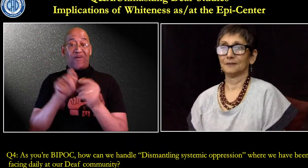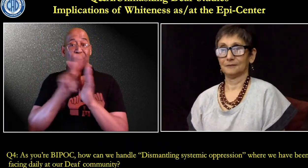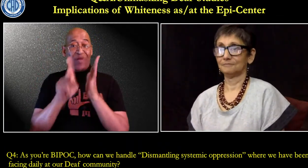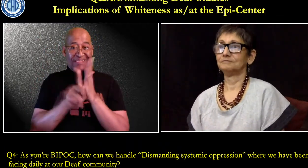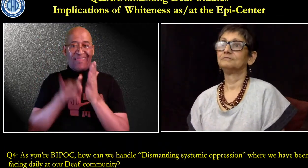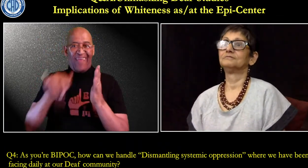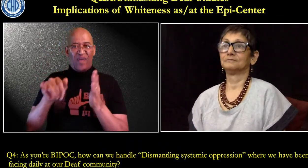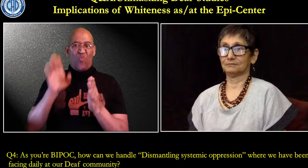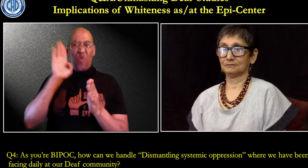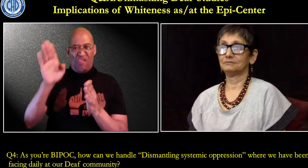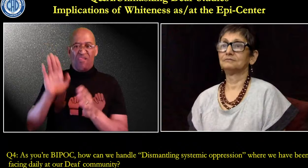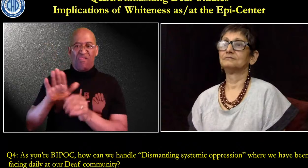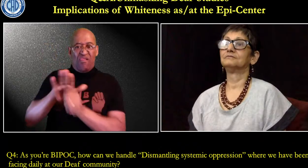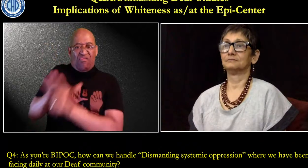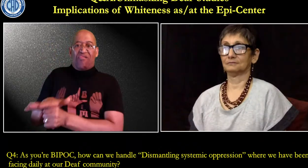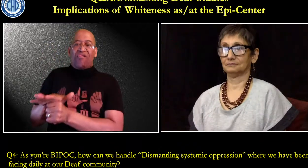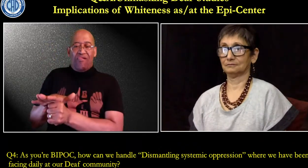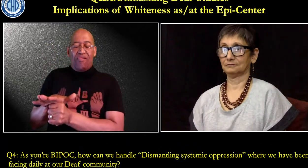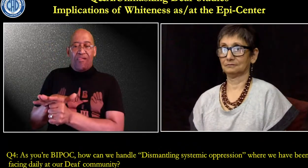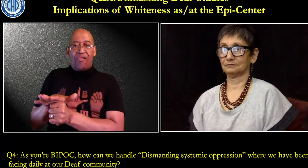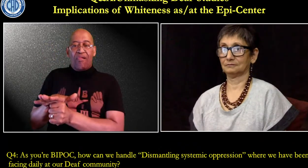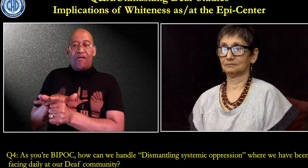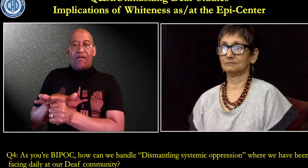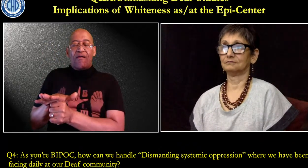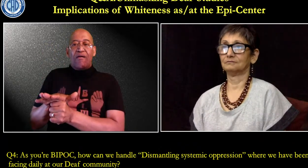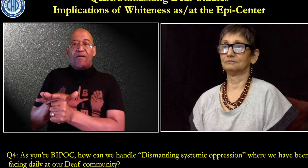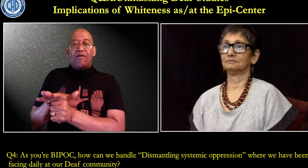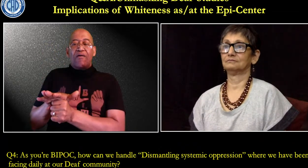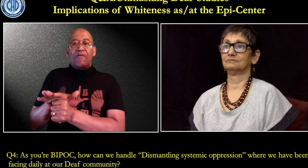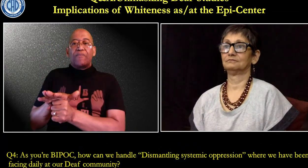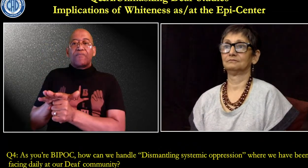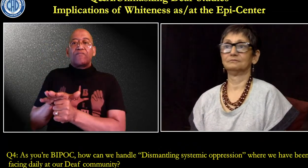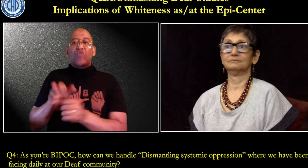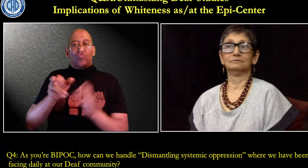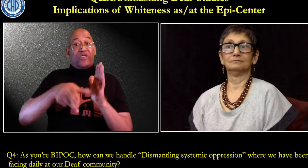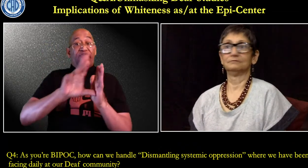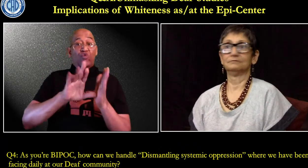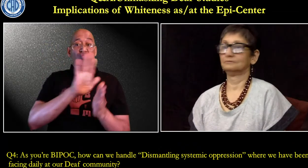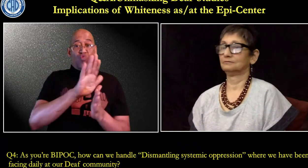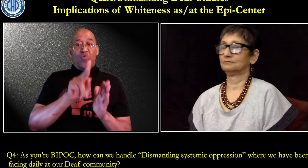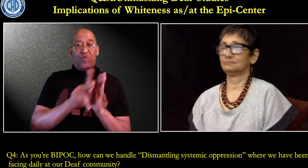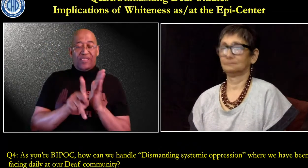And that's the center of the reason why that's continued to happen with those policies. They will continue to oppress.